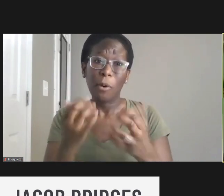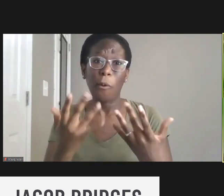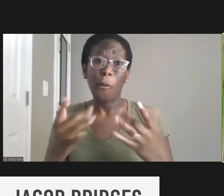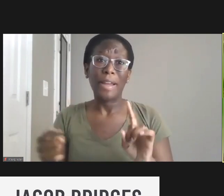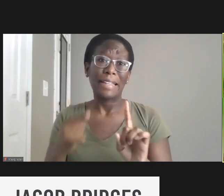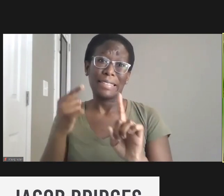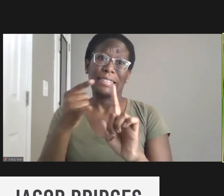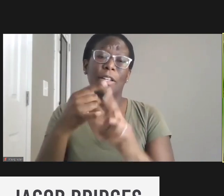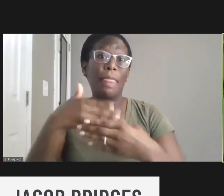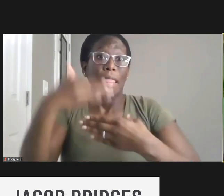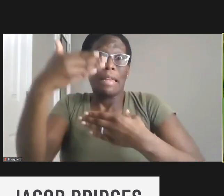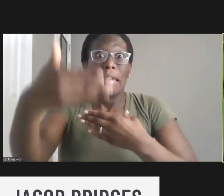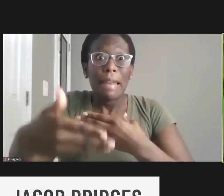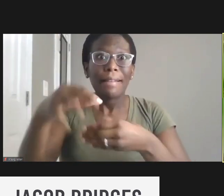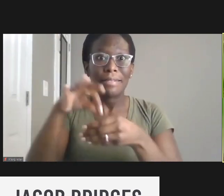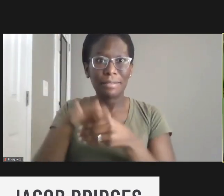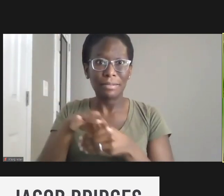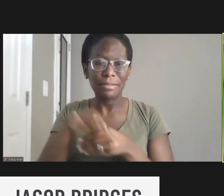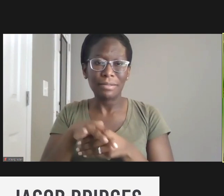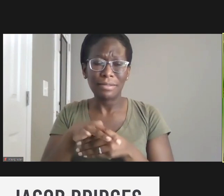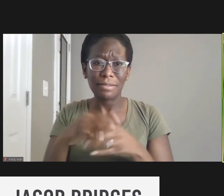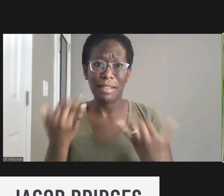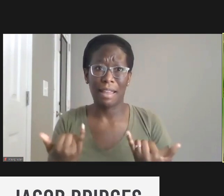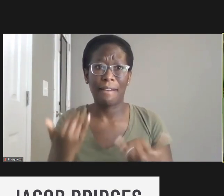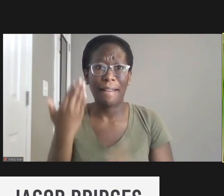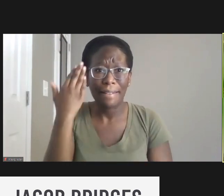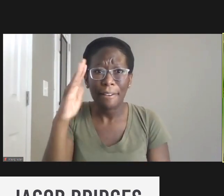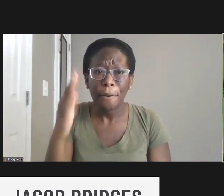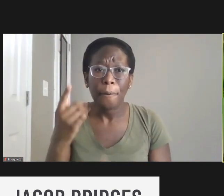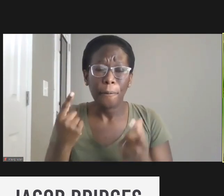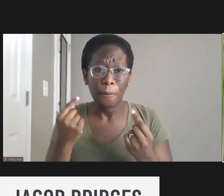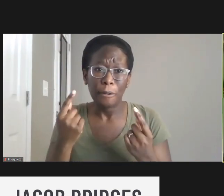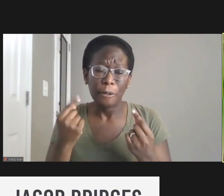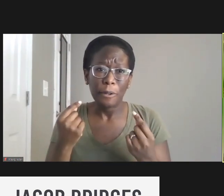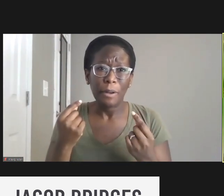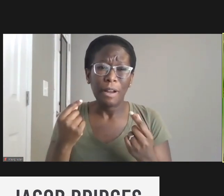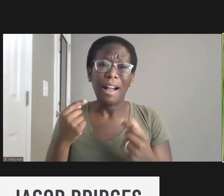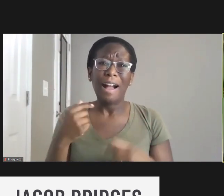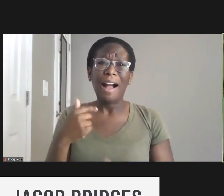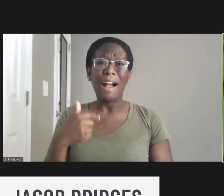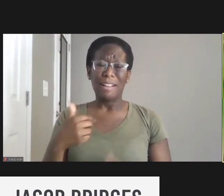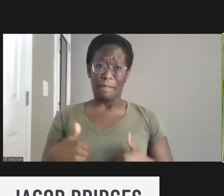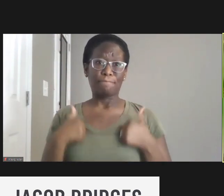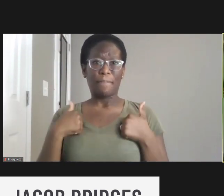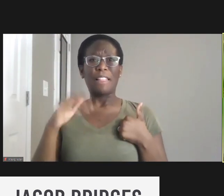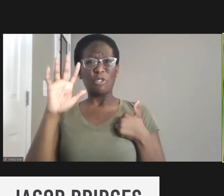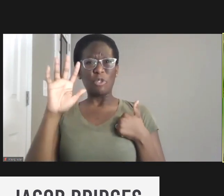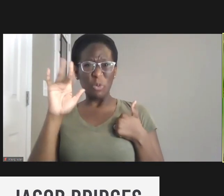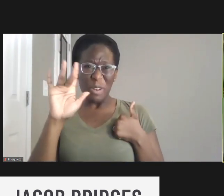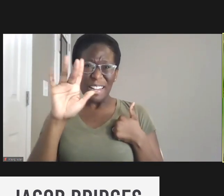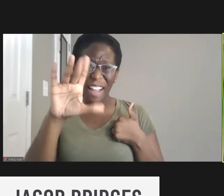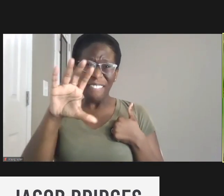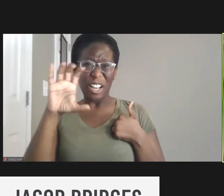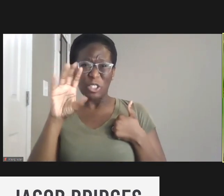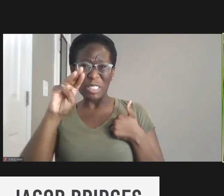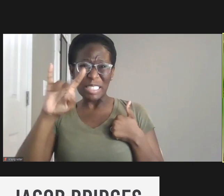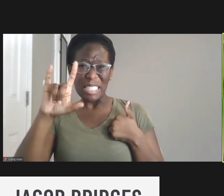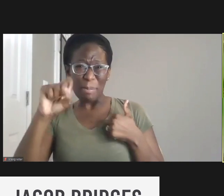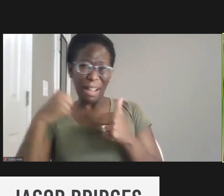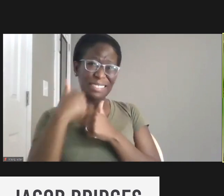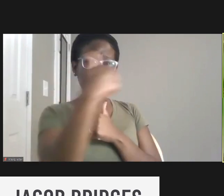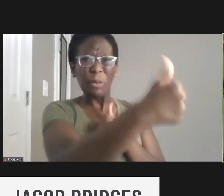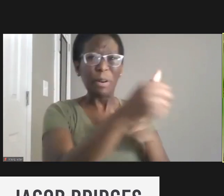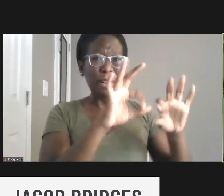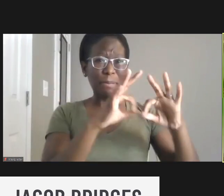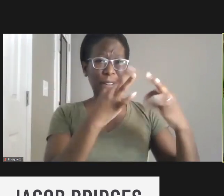And it was at this point, like, I didn't know what I was going to do. I'm 2,500 miles away from my family and friends. I chose a path that doesn't